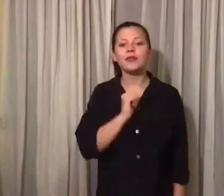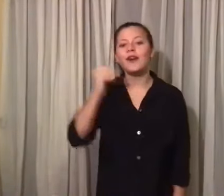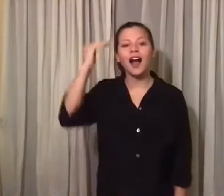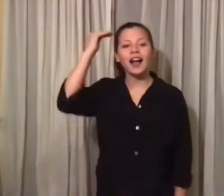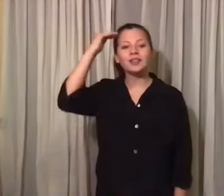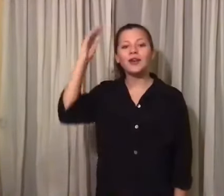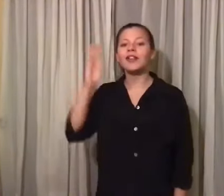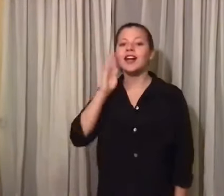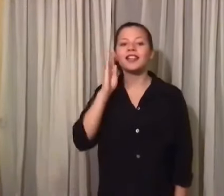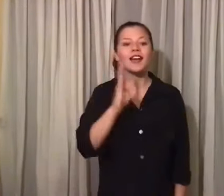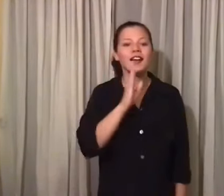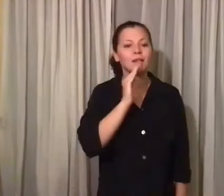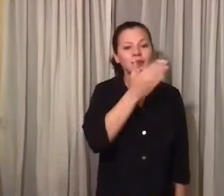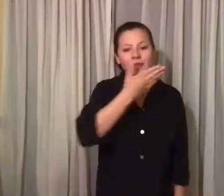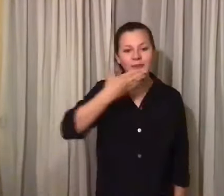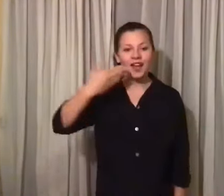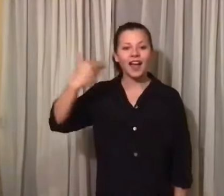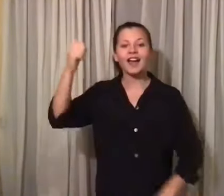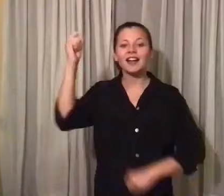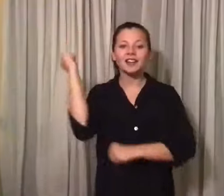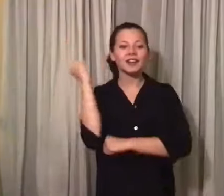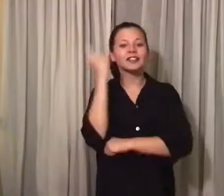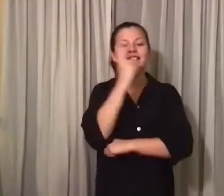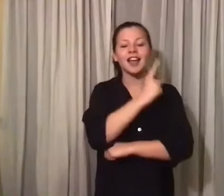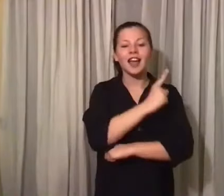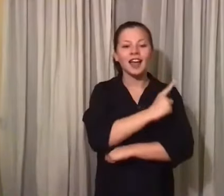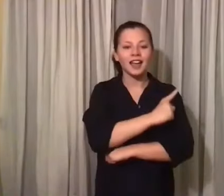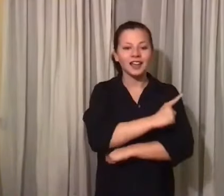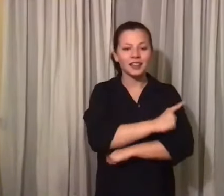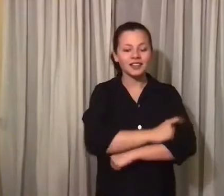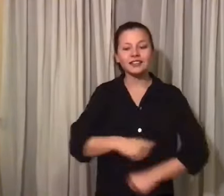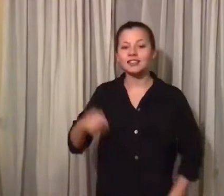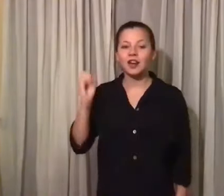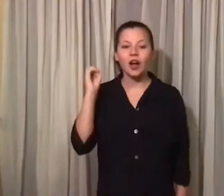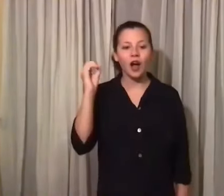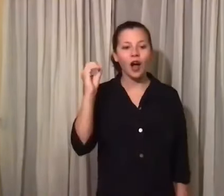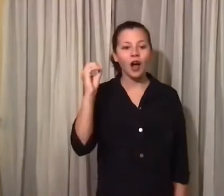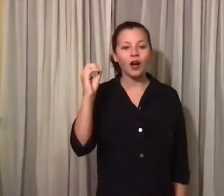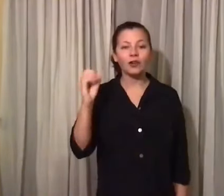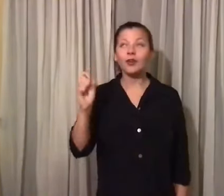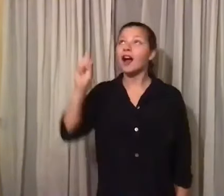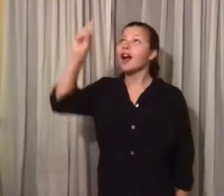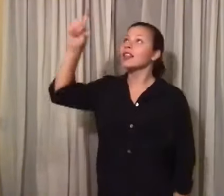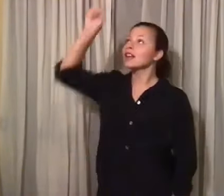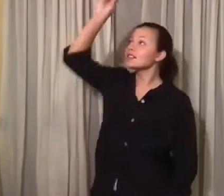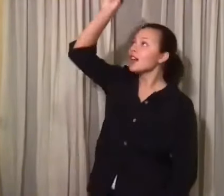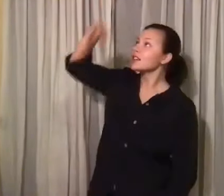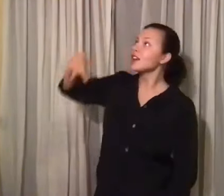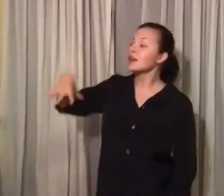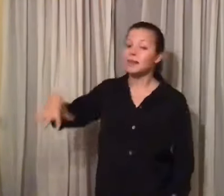Oh, I know that there'll be better days. Oh, that sunshine.